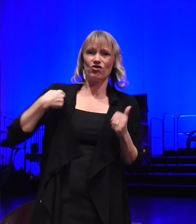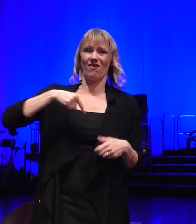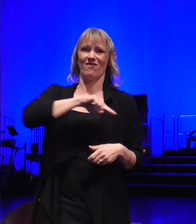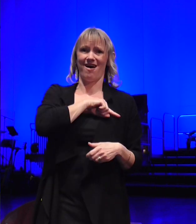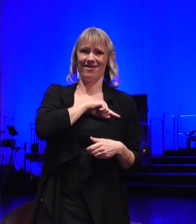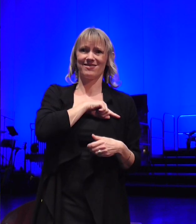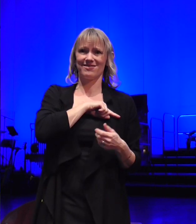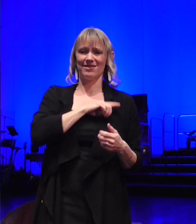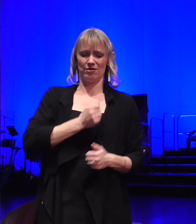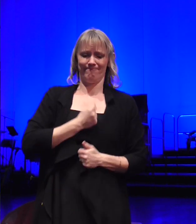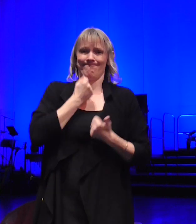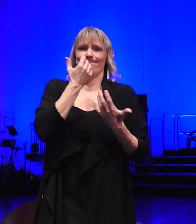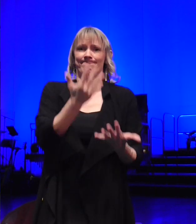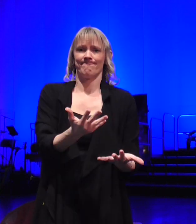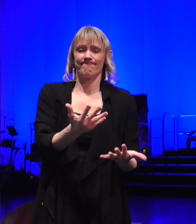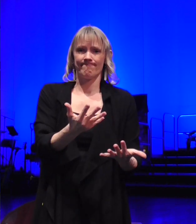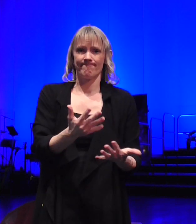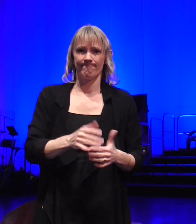to bring forth.